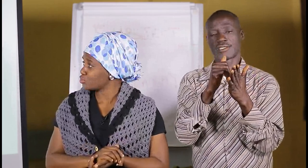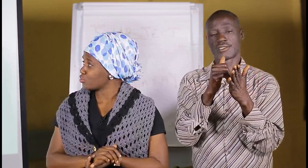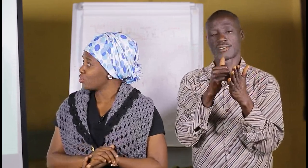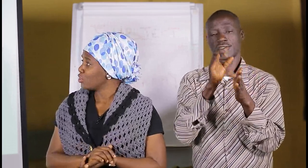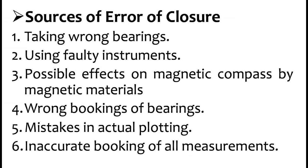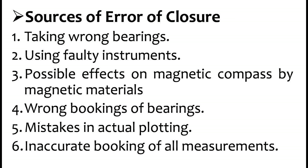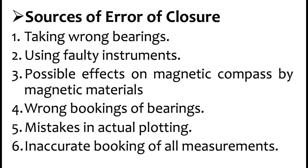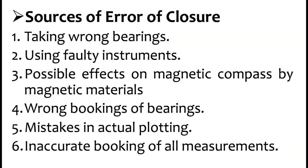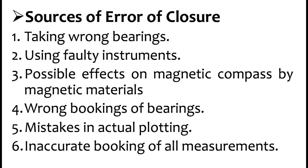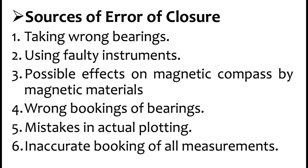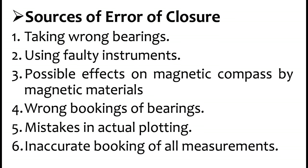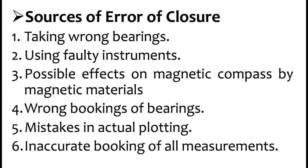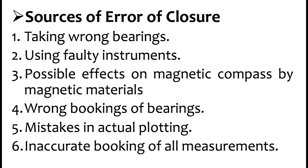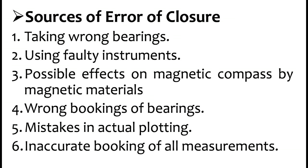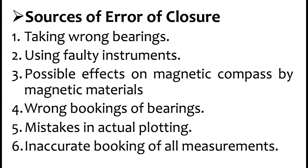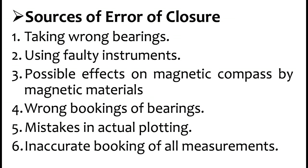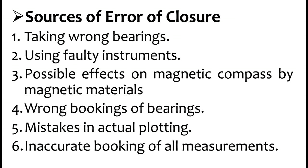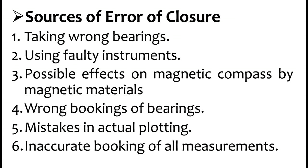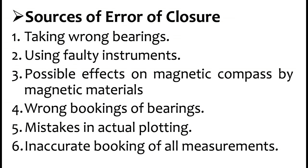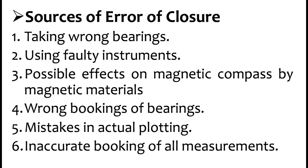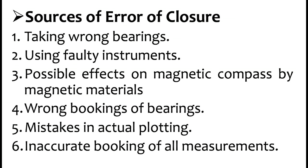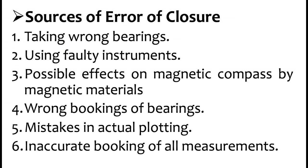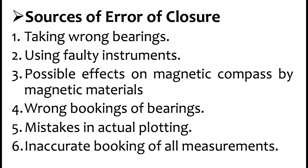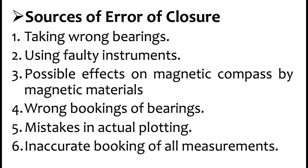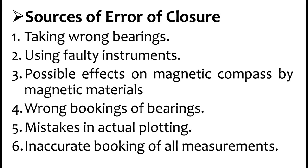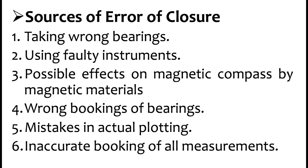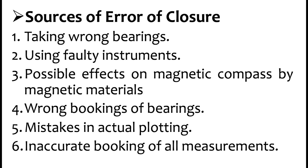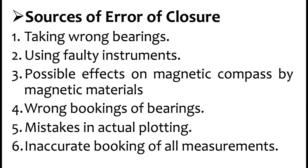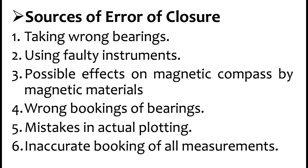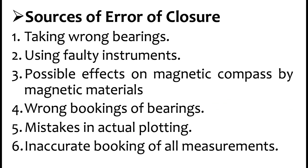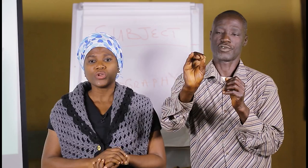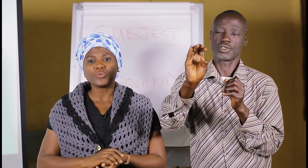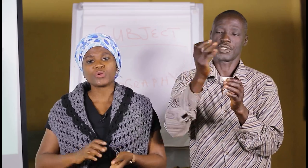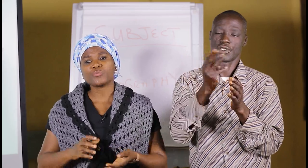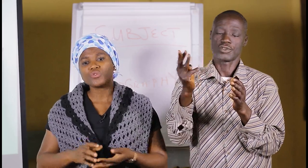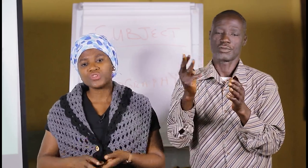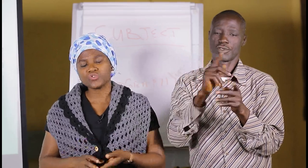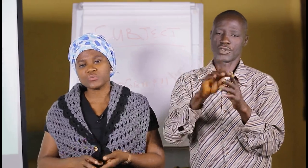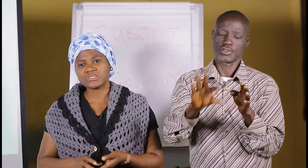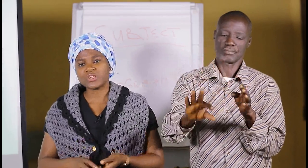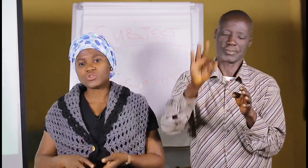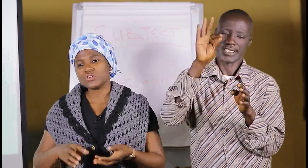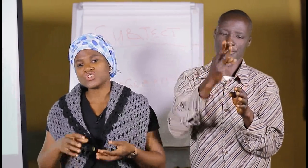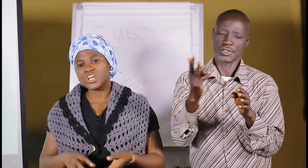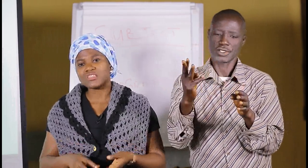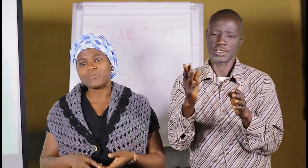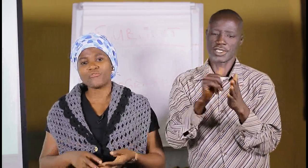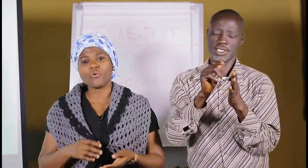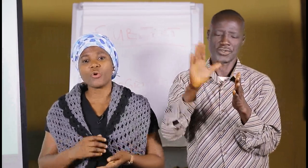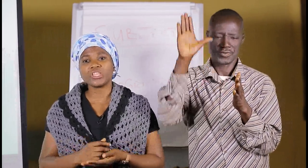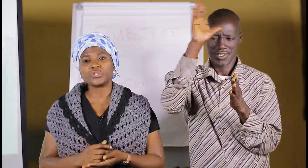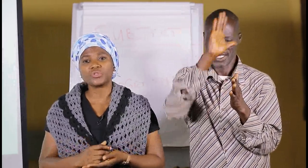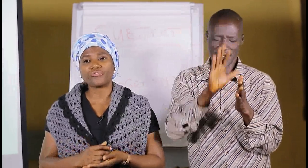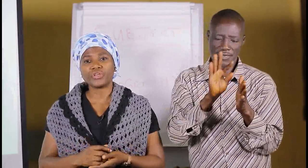of closure. Number two, using faulty instruments. When you pick up your instruments and you do not check them